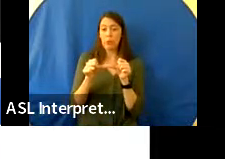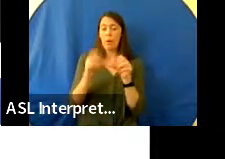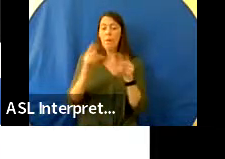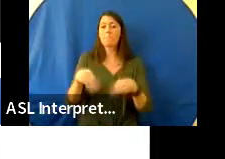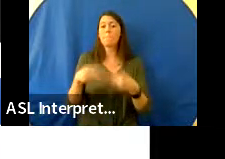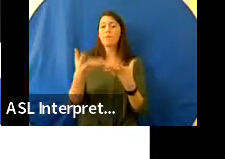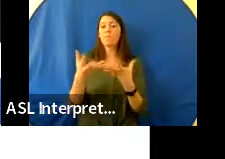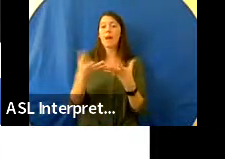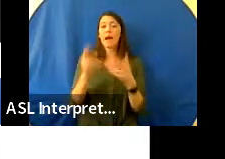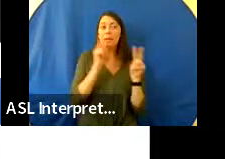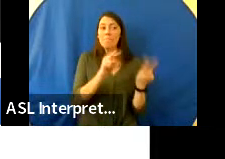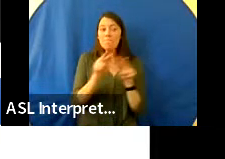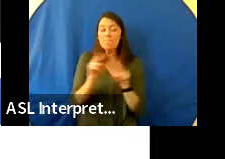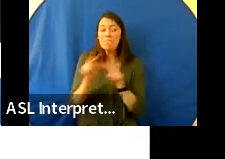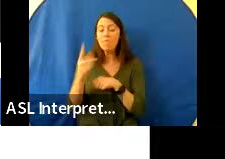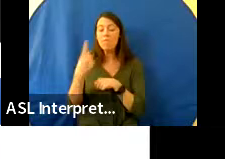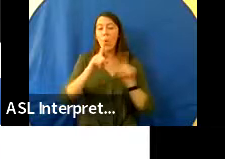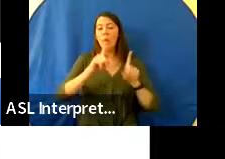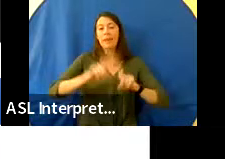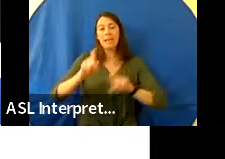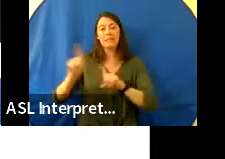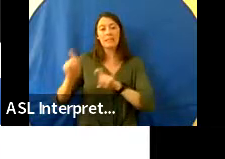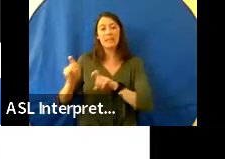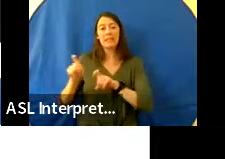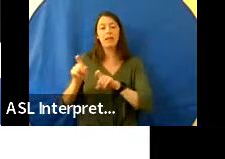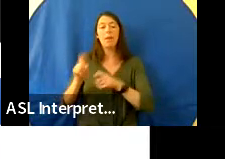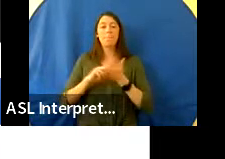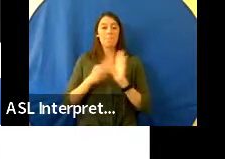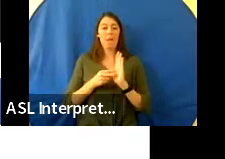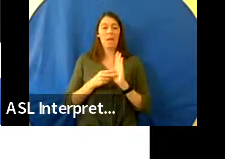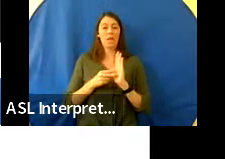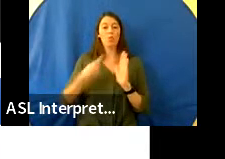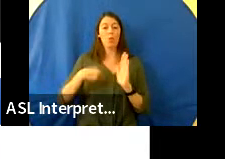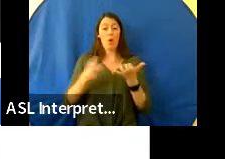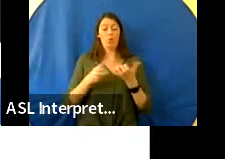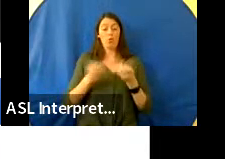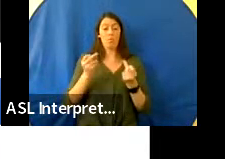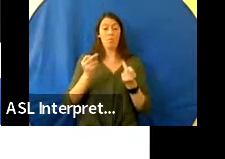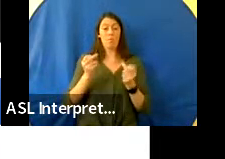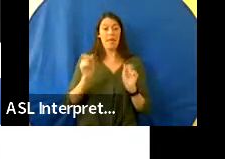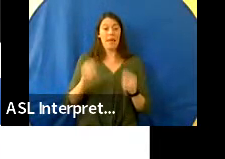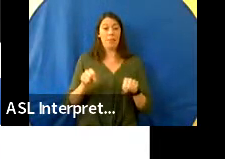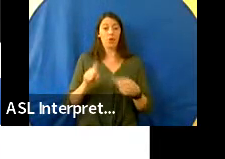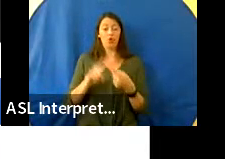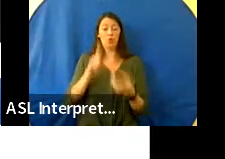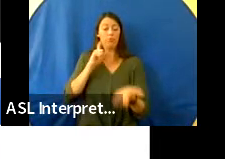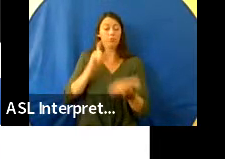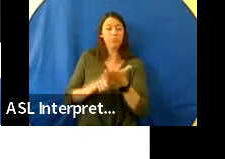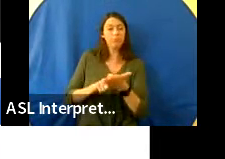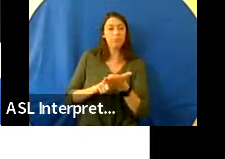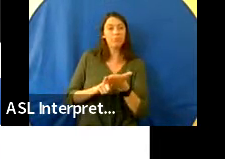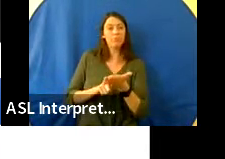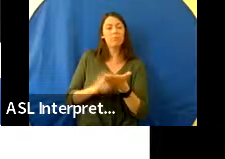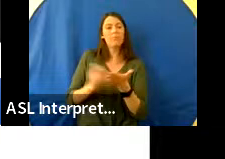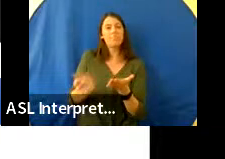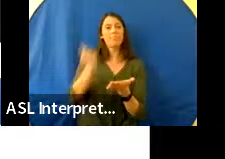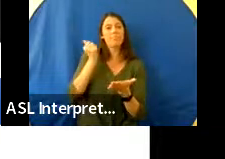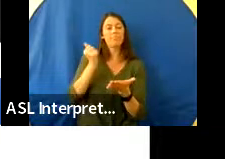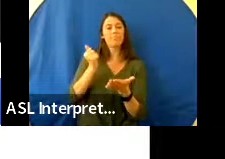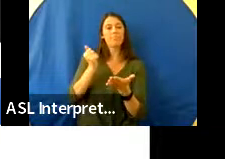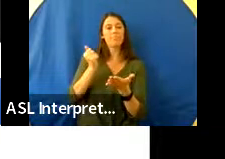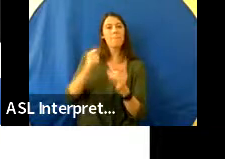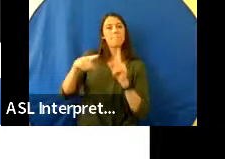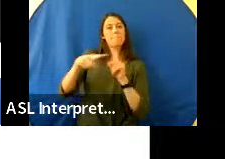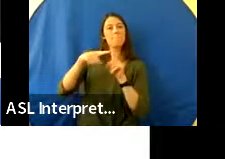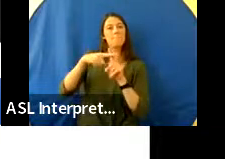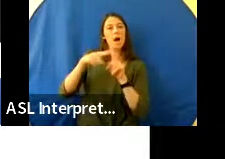surveillance and testing. We really want to be able to identify and have an early warning system in place when there is someone